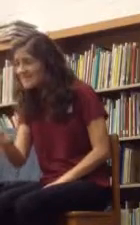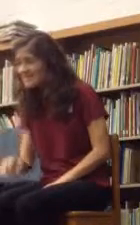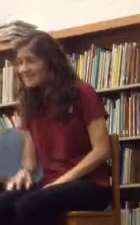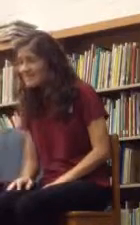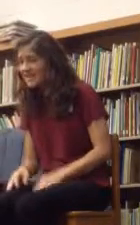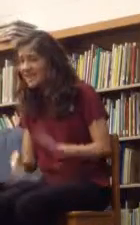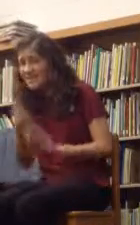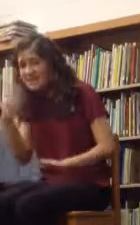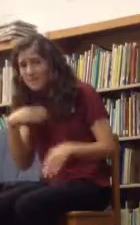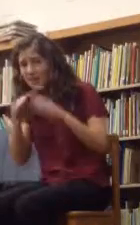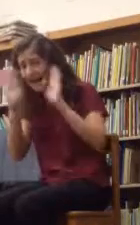my house!